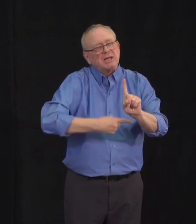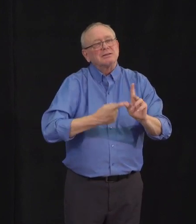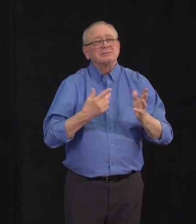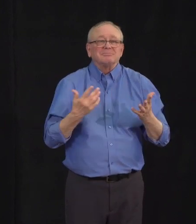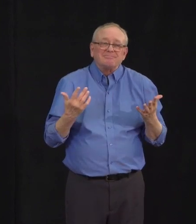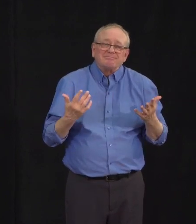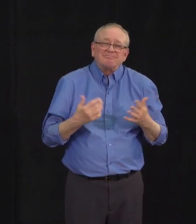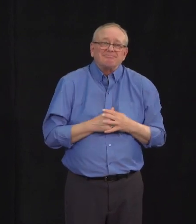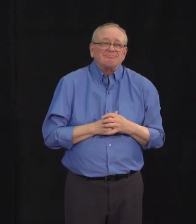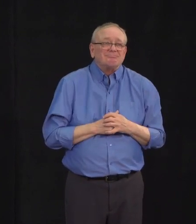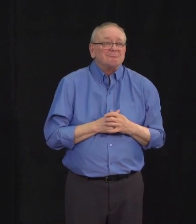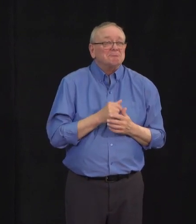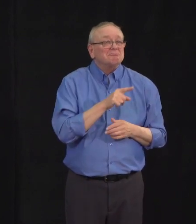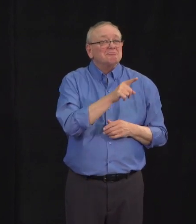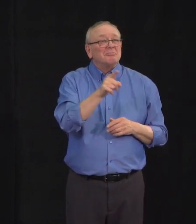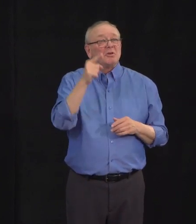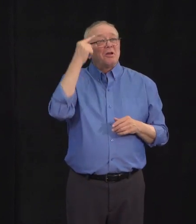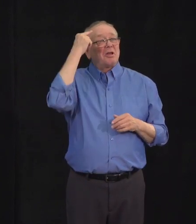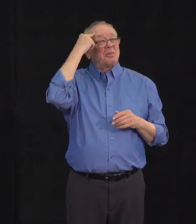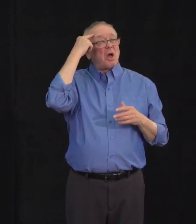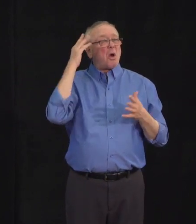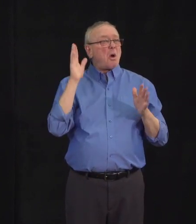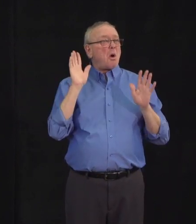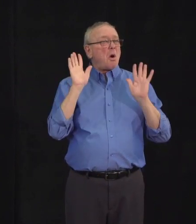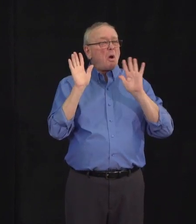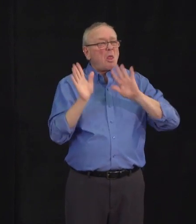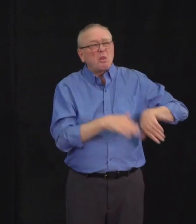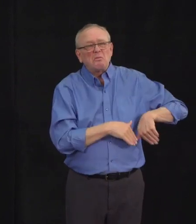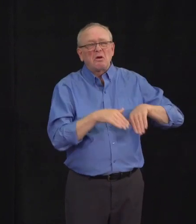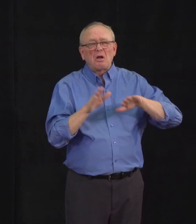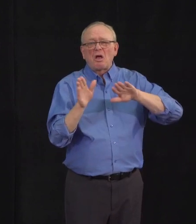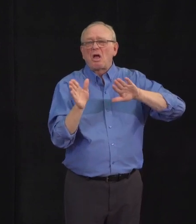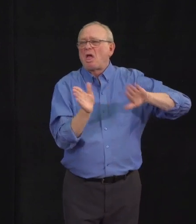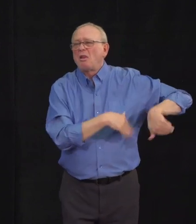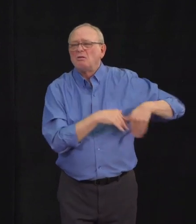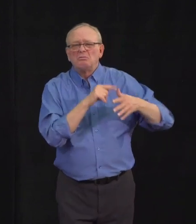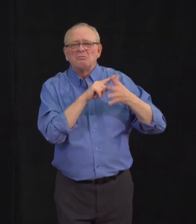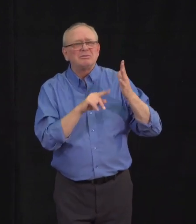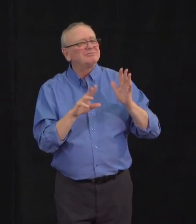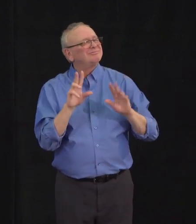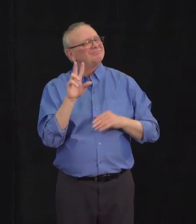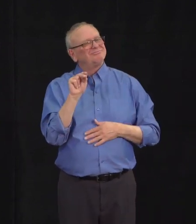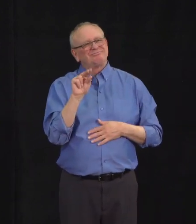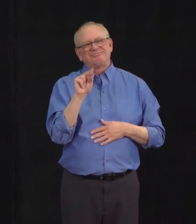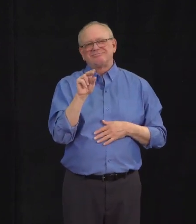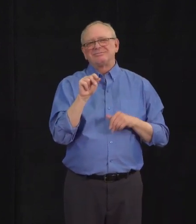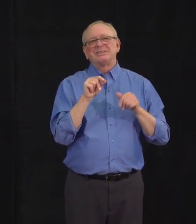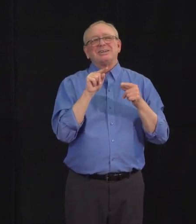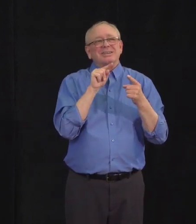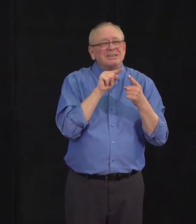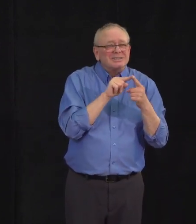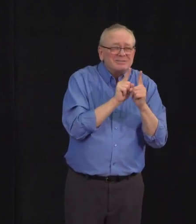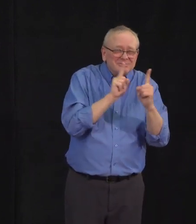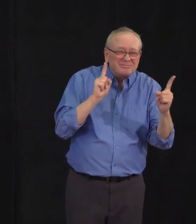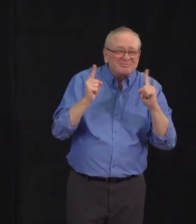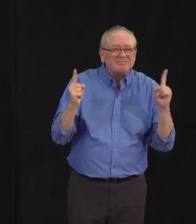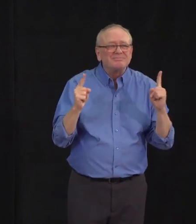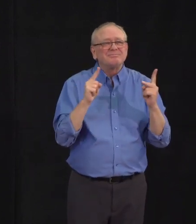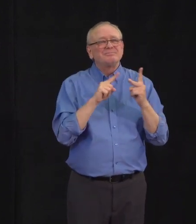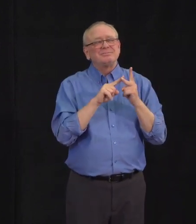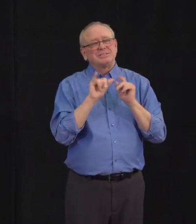anticipating that those kinds of measures will be going away. In fact, those are the kinds of measures that will support our ability to